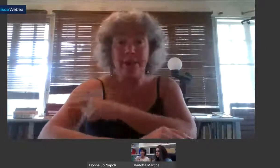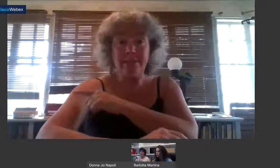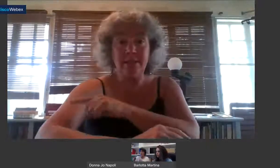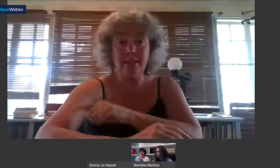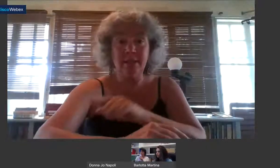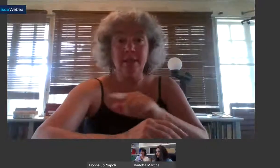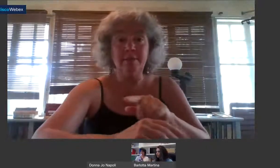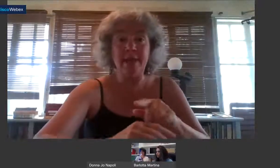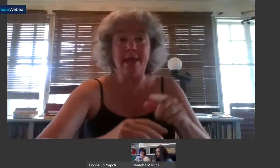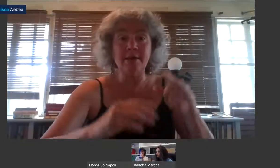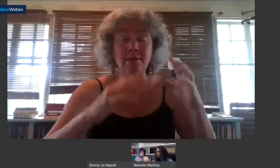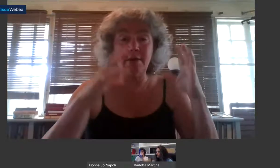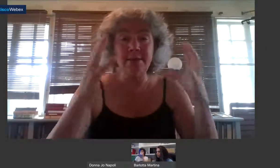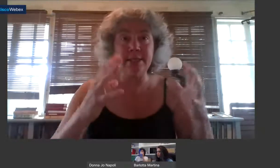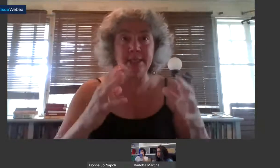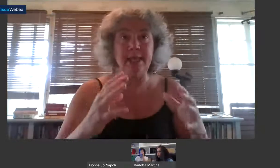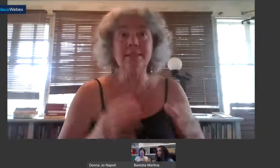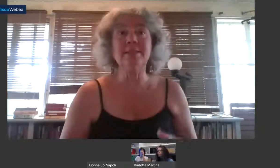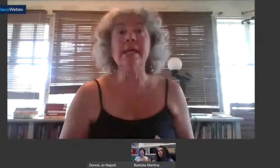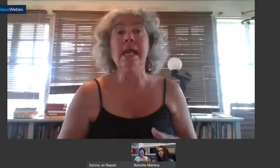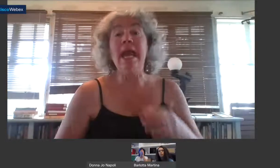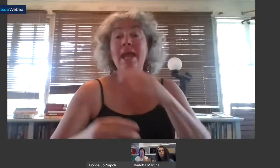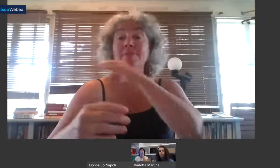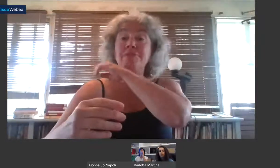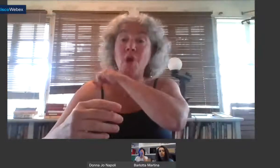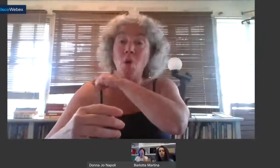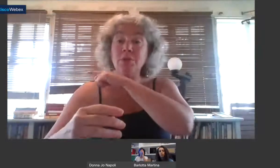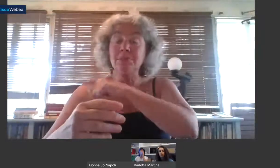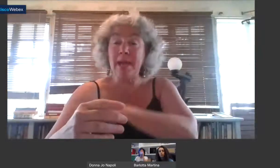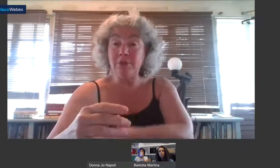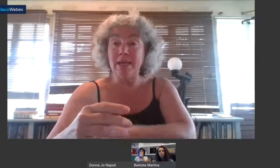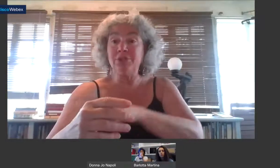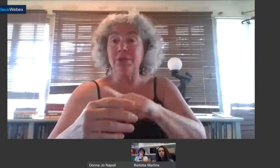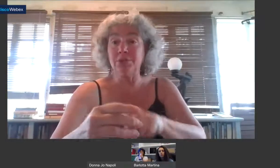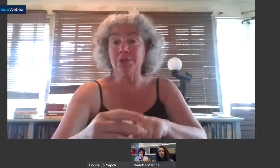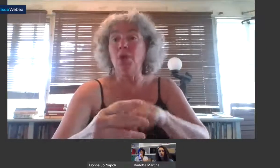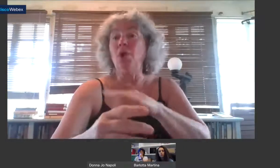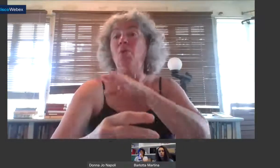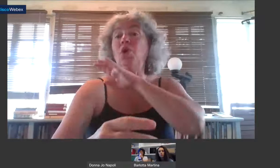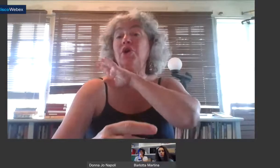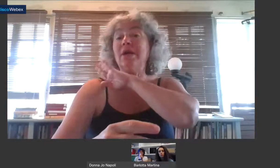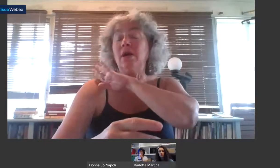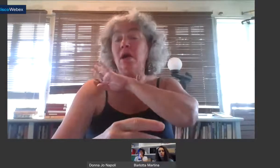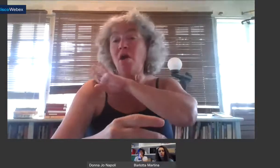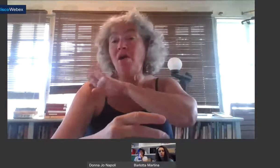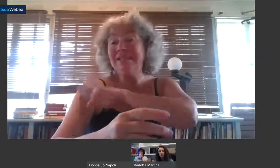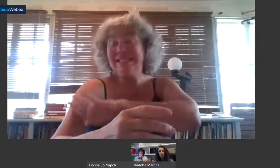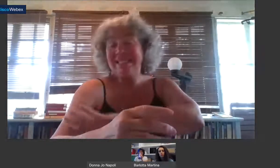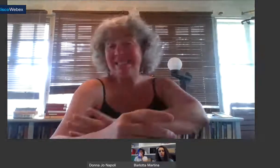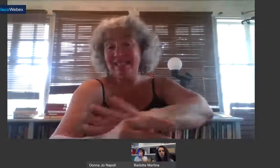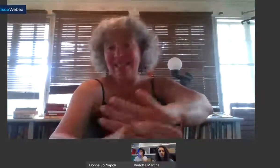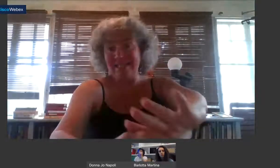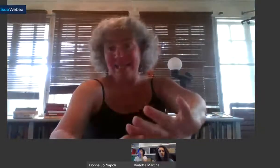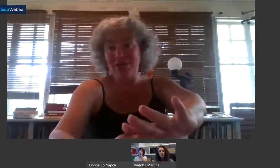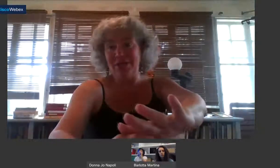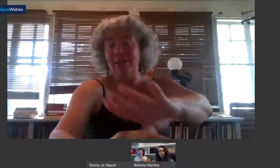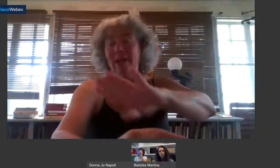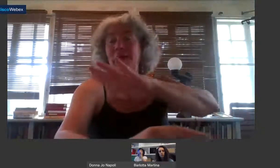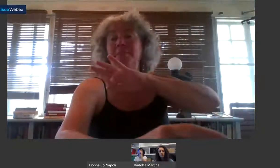joint that articulates, and those migrations were called distalization,